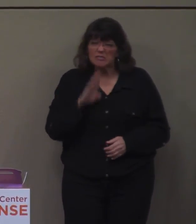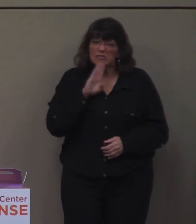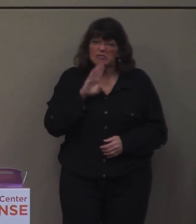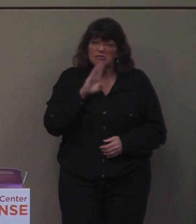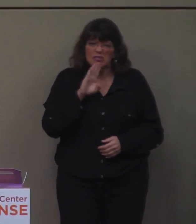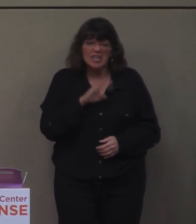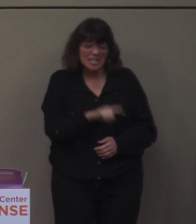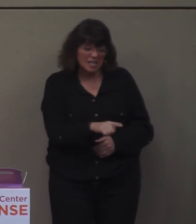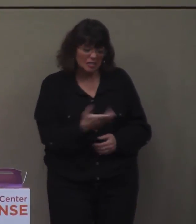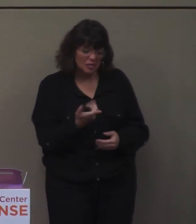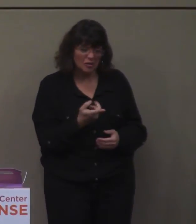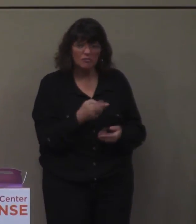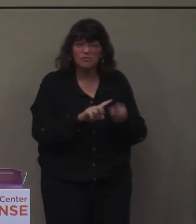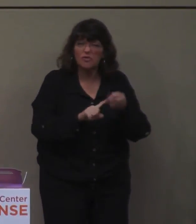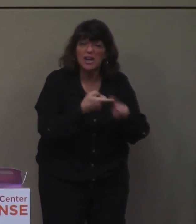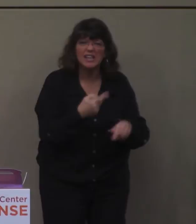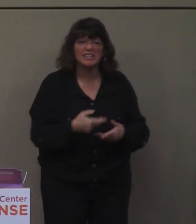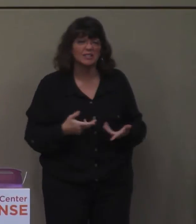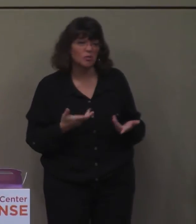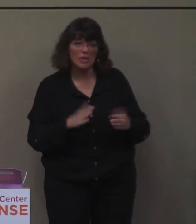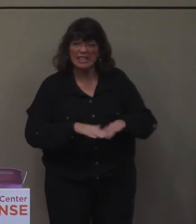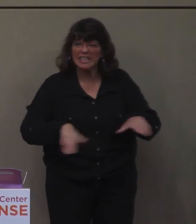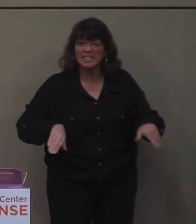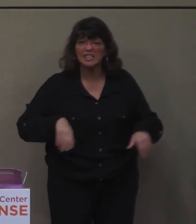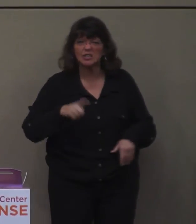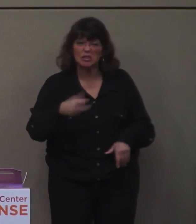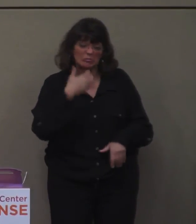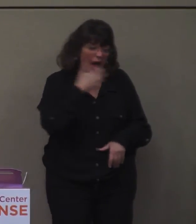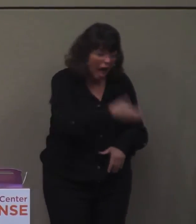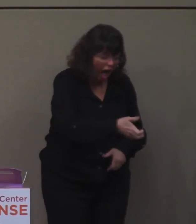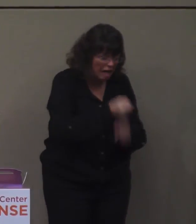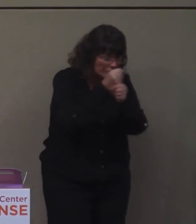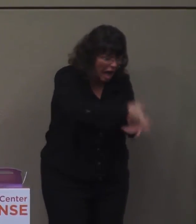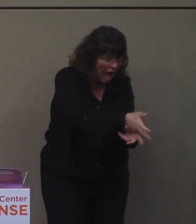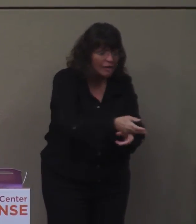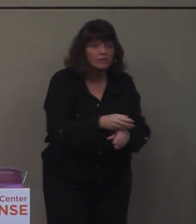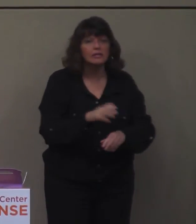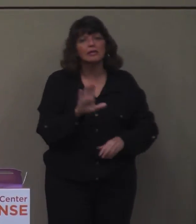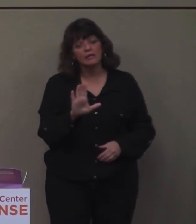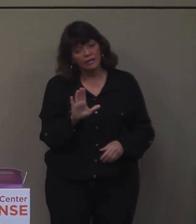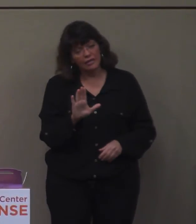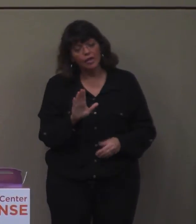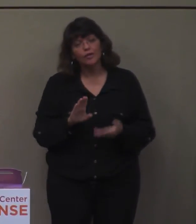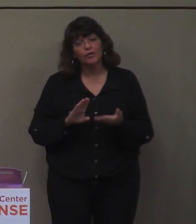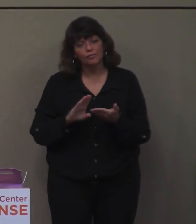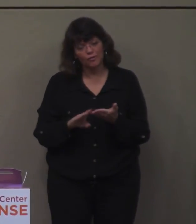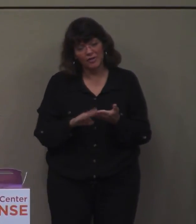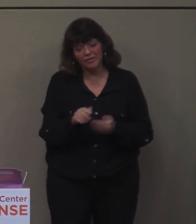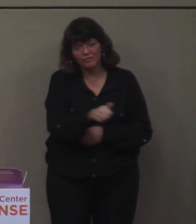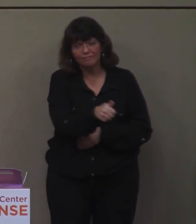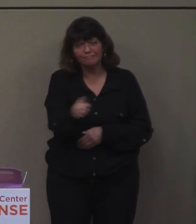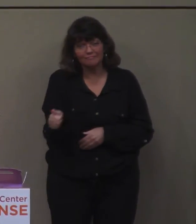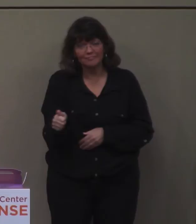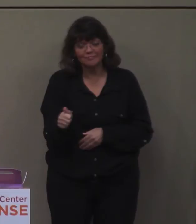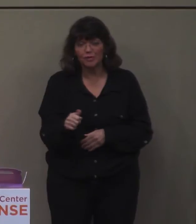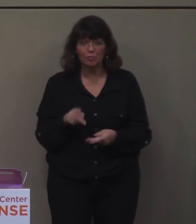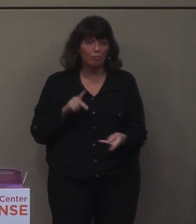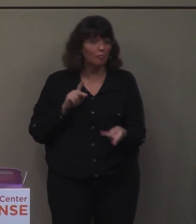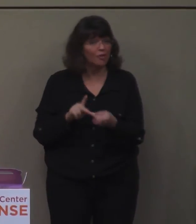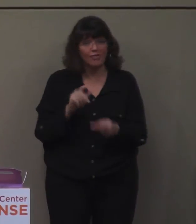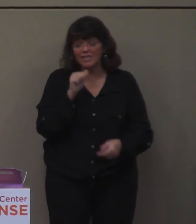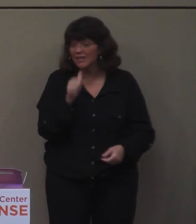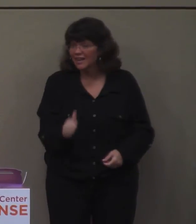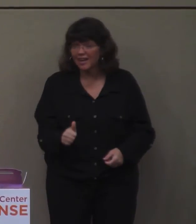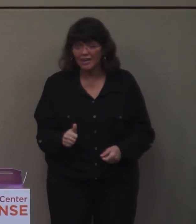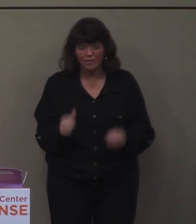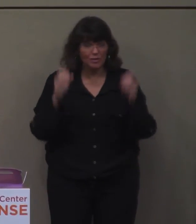might, yell at them. Forgive yourself. It's okay. We're at a tough time and nobody's perfect and there's no manual